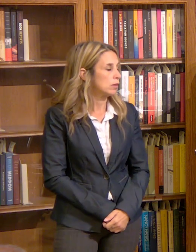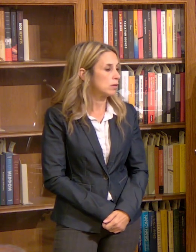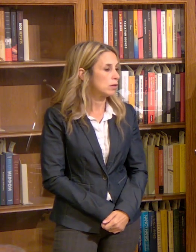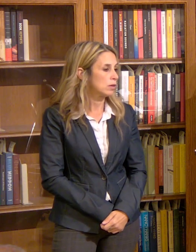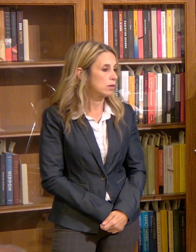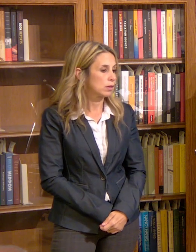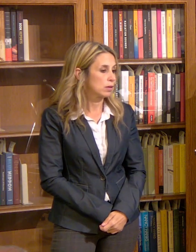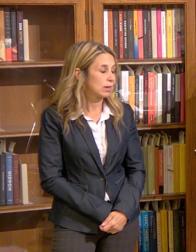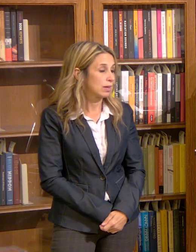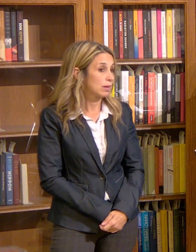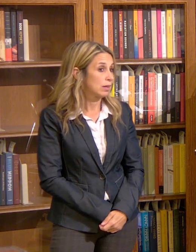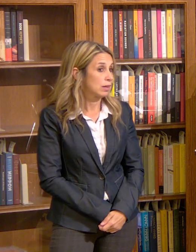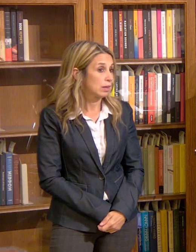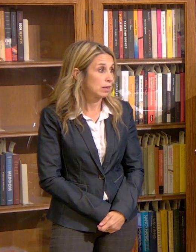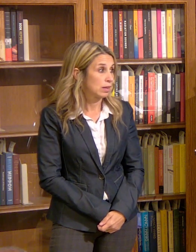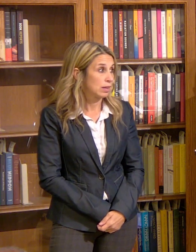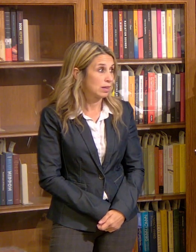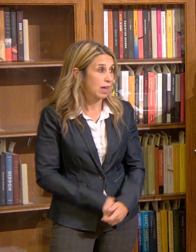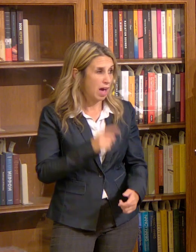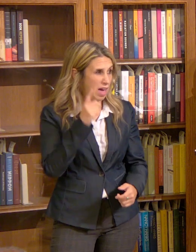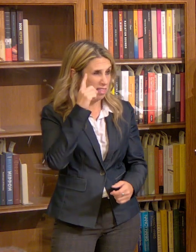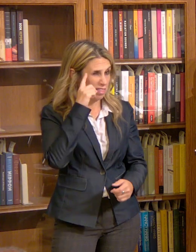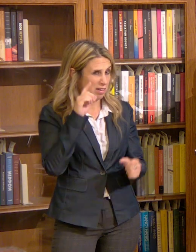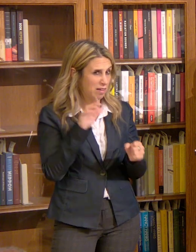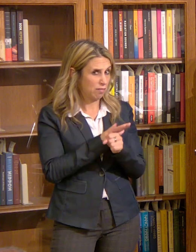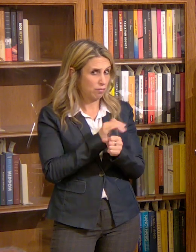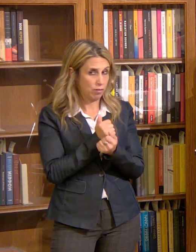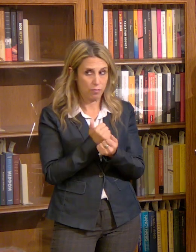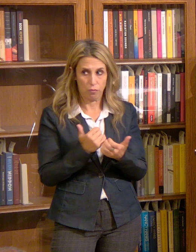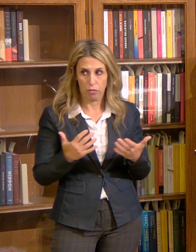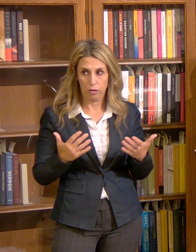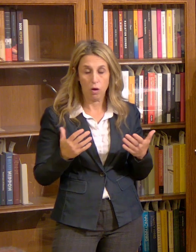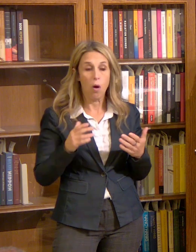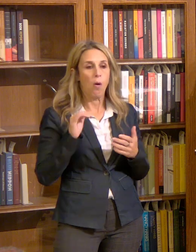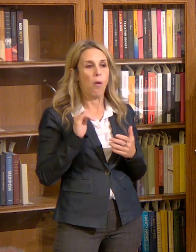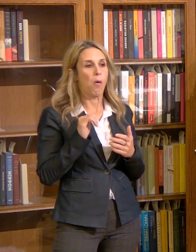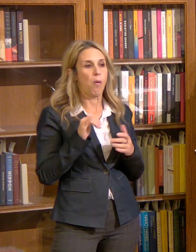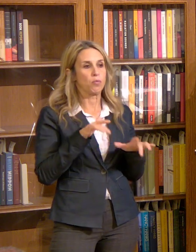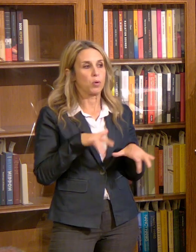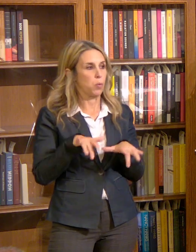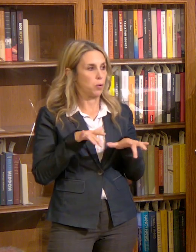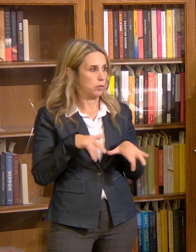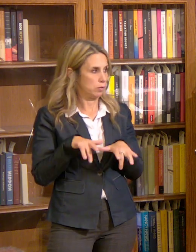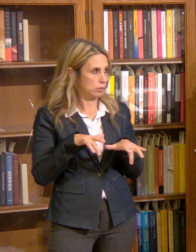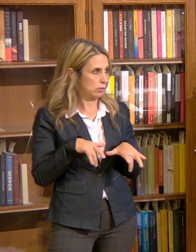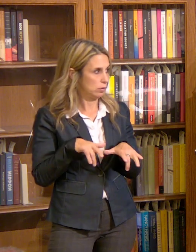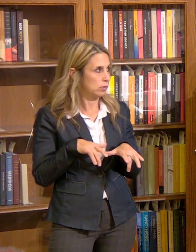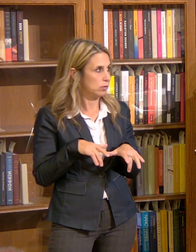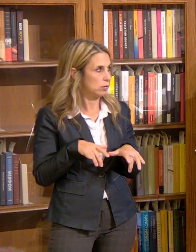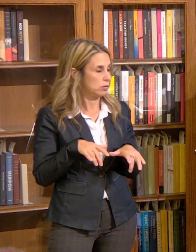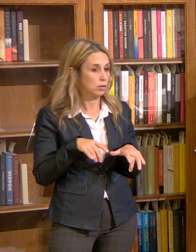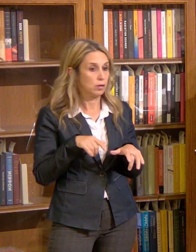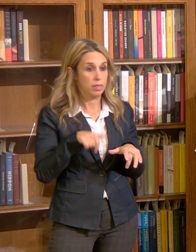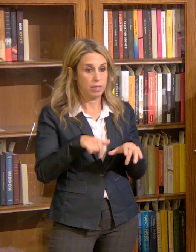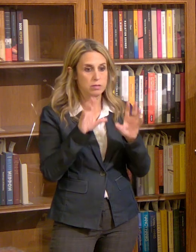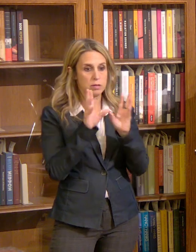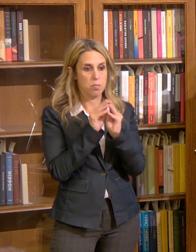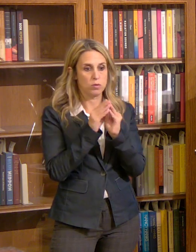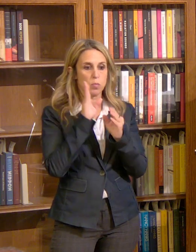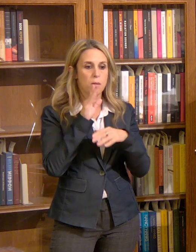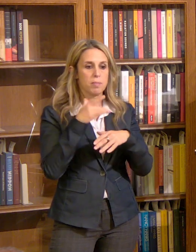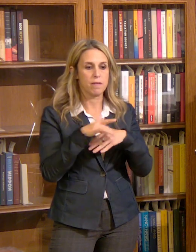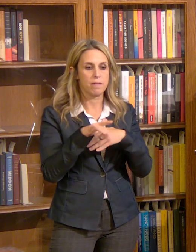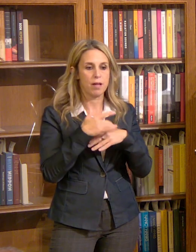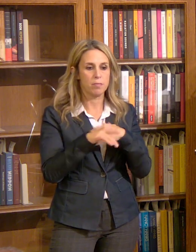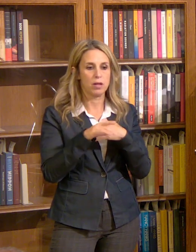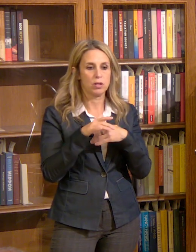um I think those are all the things that I wanted to say oh the recording of the Symposium will be available